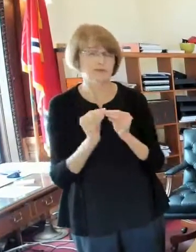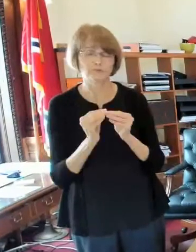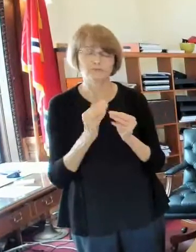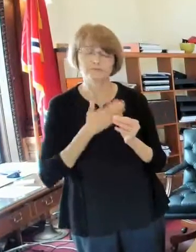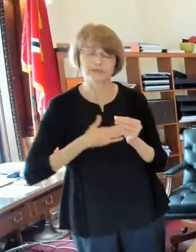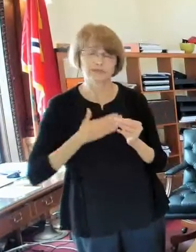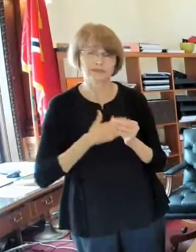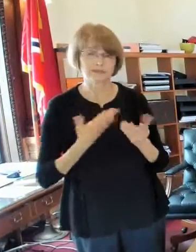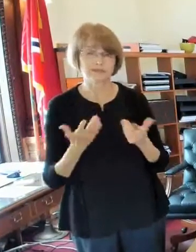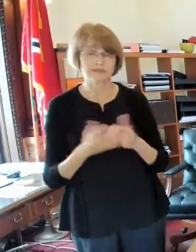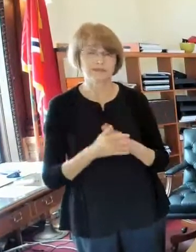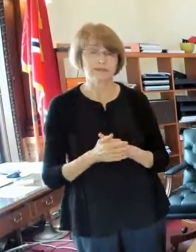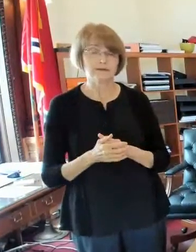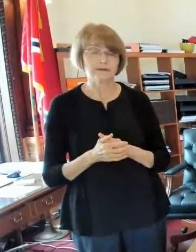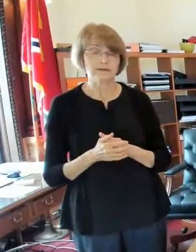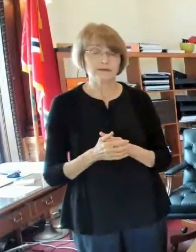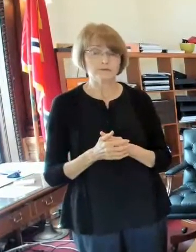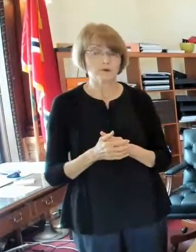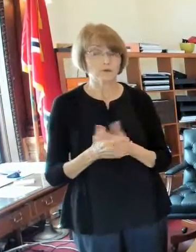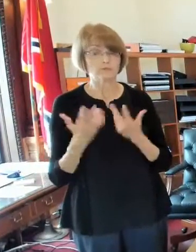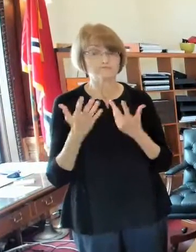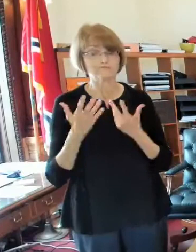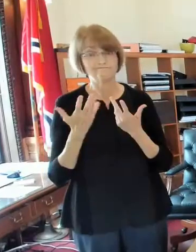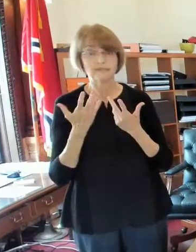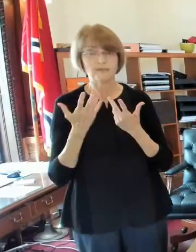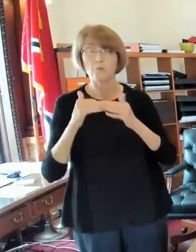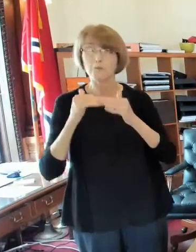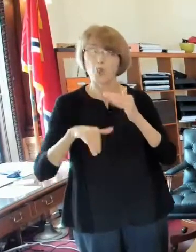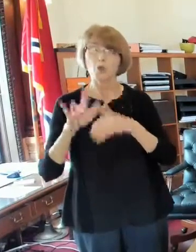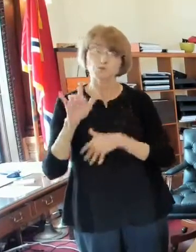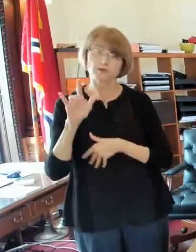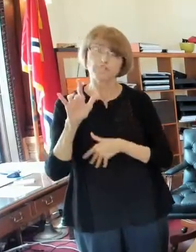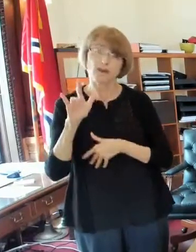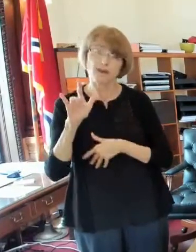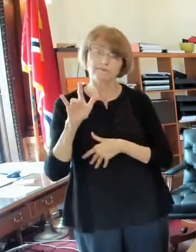And the number recommended is below 25,